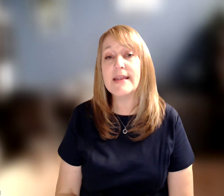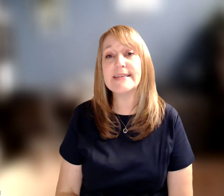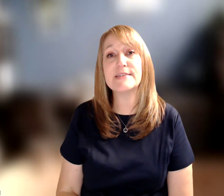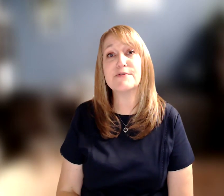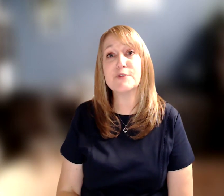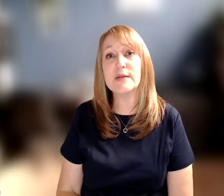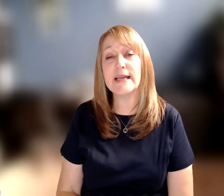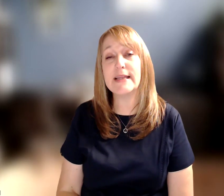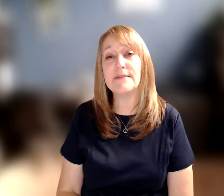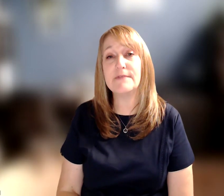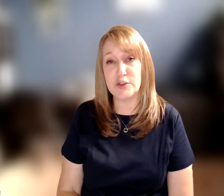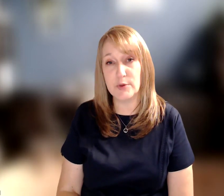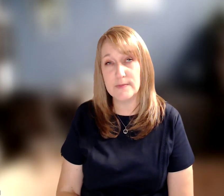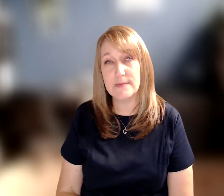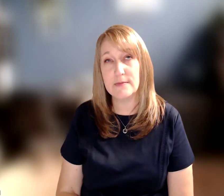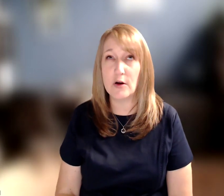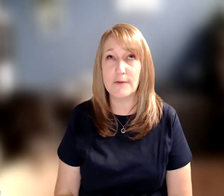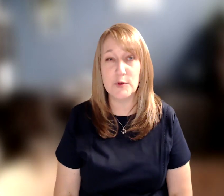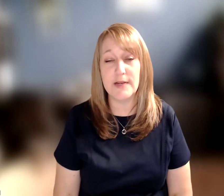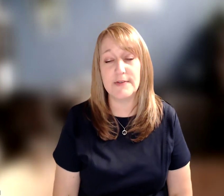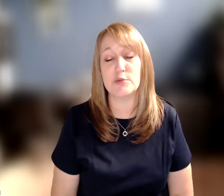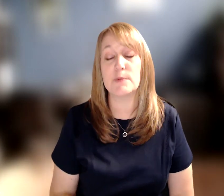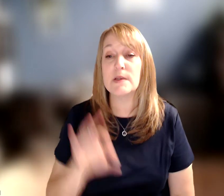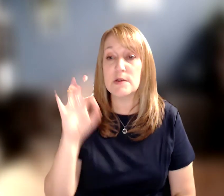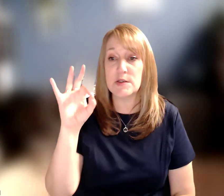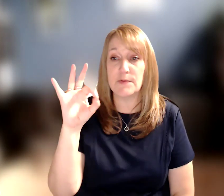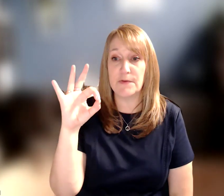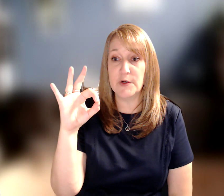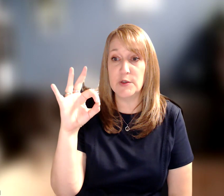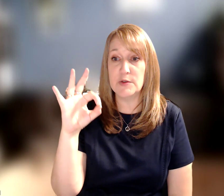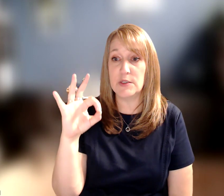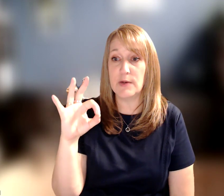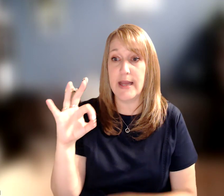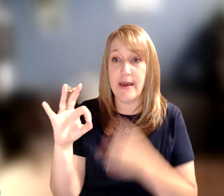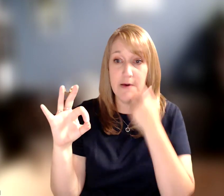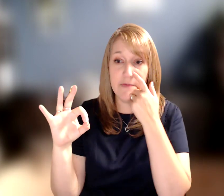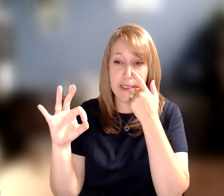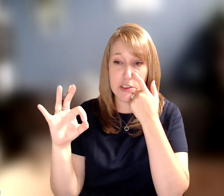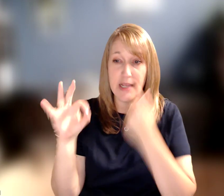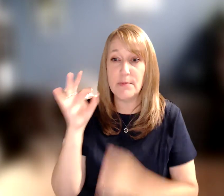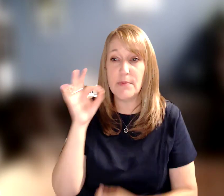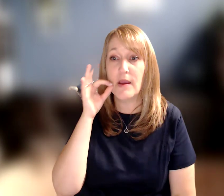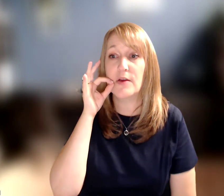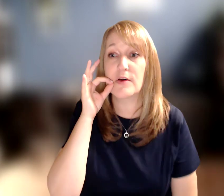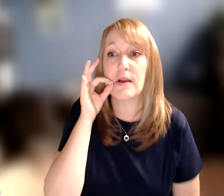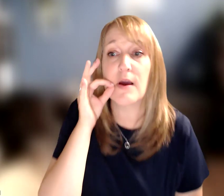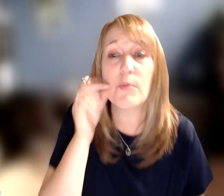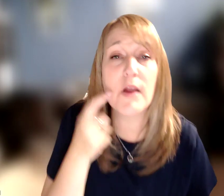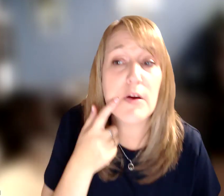Next is fruit and vegetable, or fruit and vegetable. So for fruit, you want an F hand shape, and you're going to come right here to